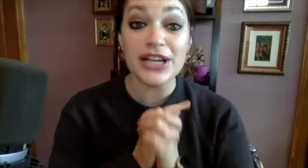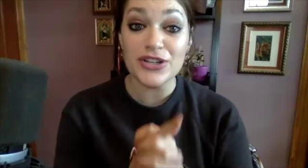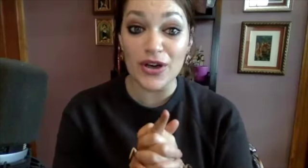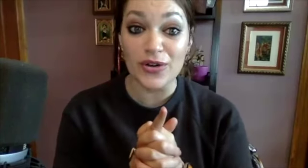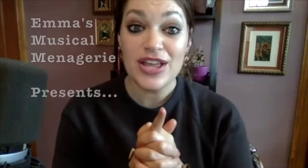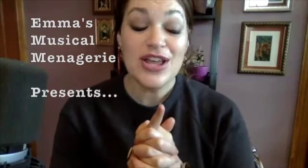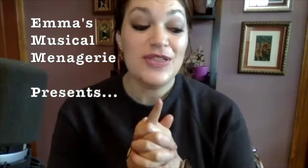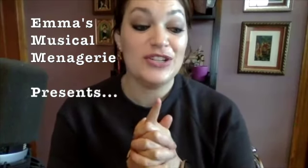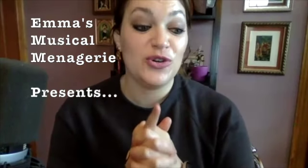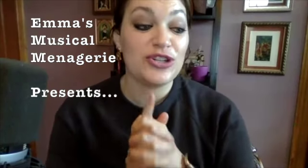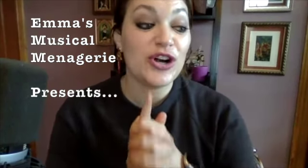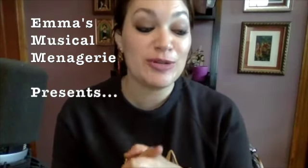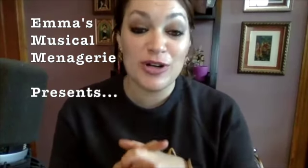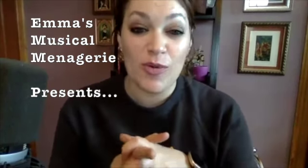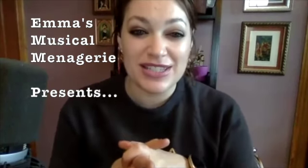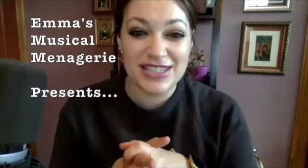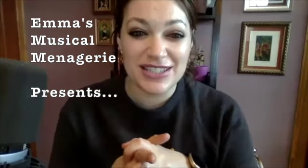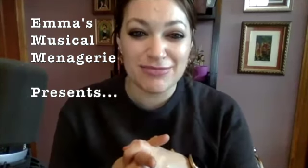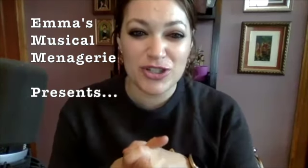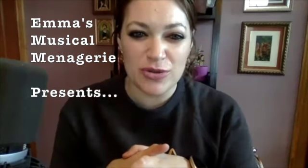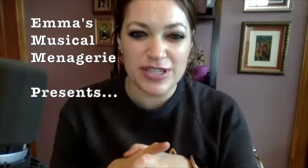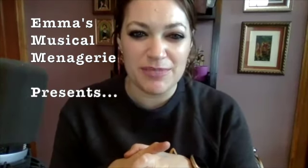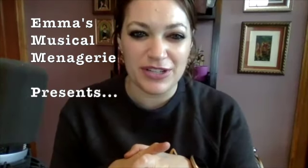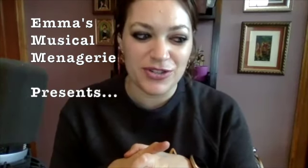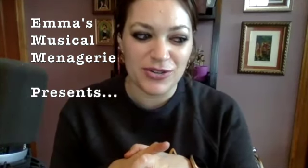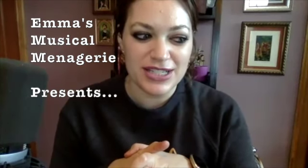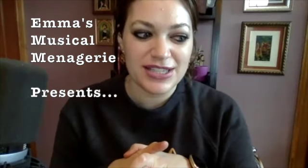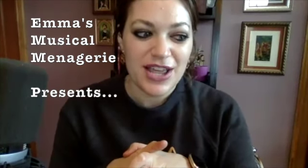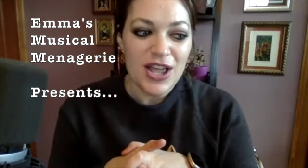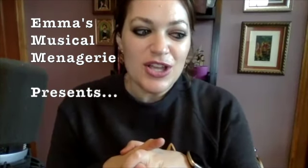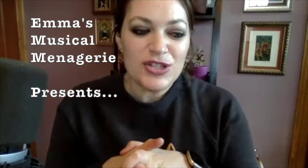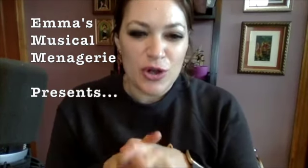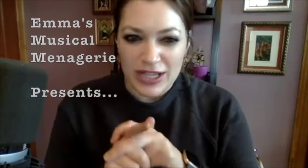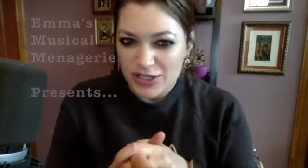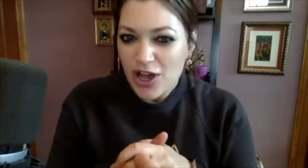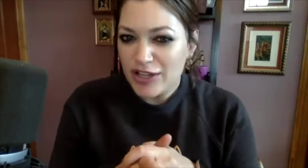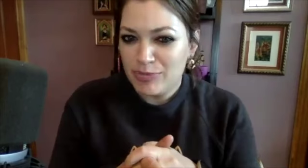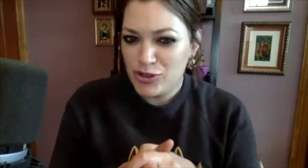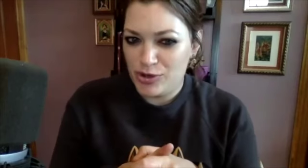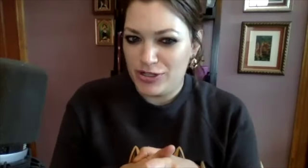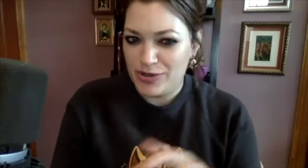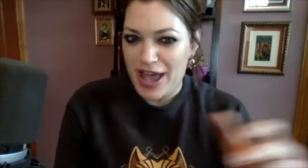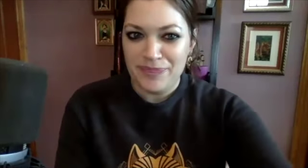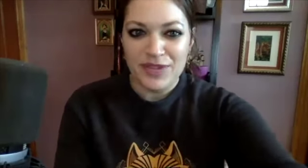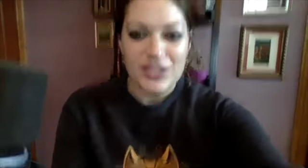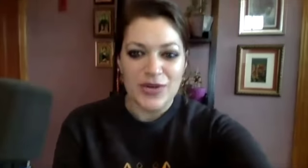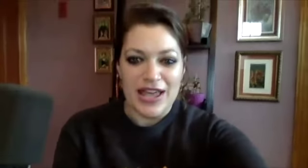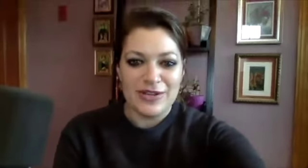But I know that George Herbert wants to show something to us. So let's call up George, okay? So